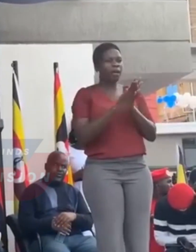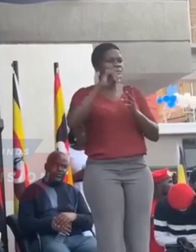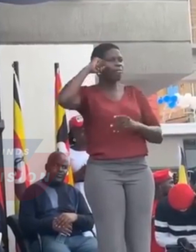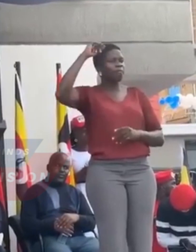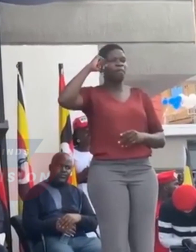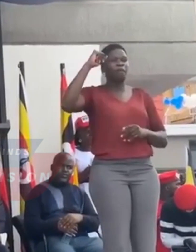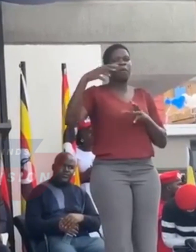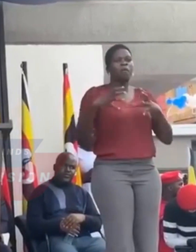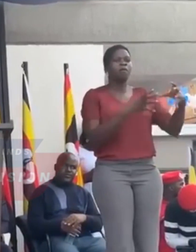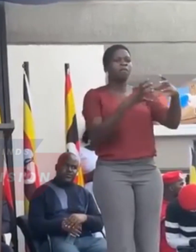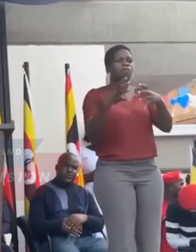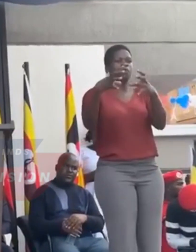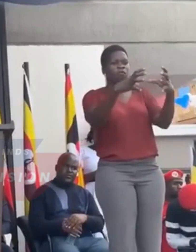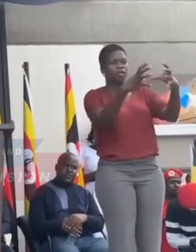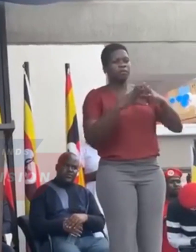Power Movement.